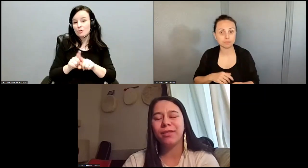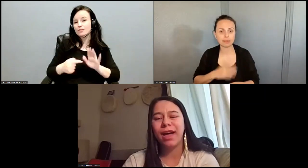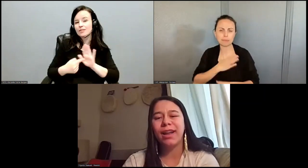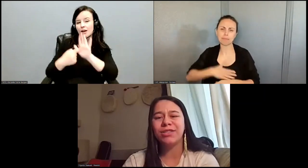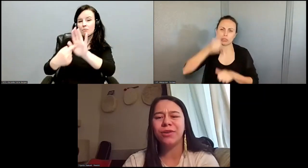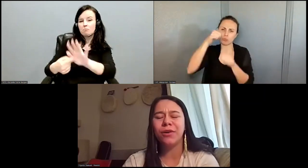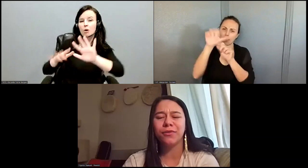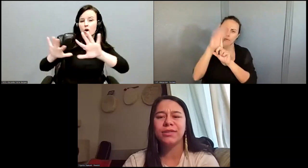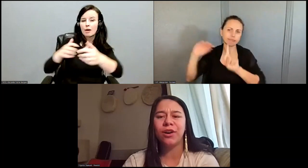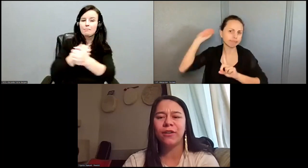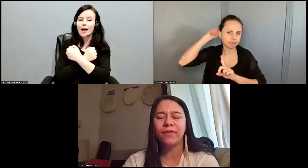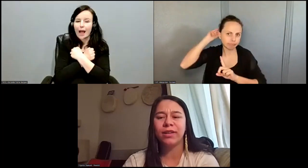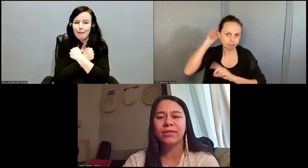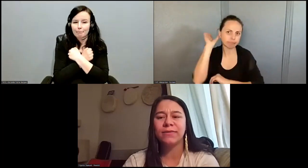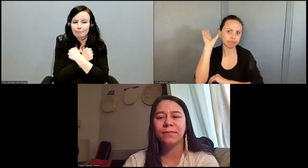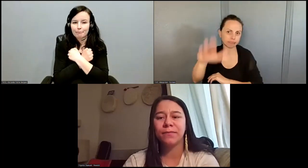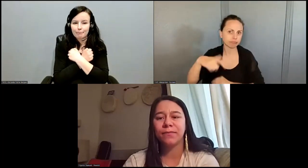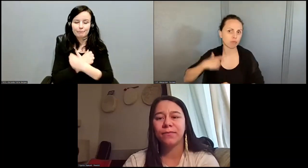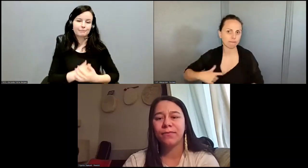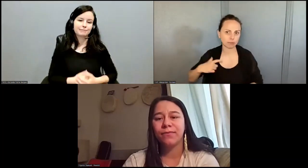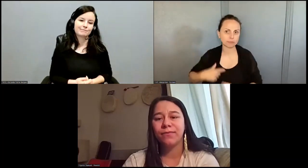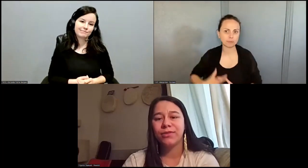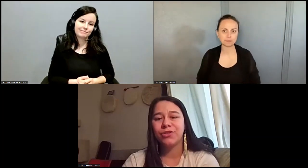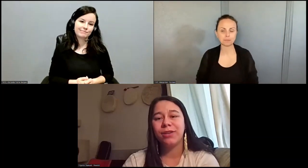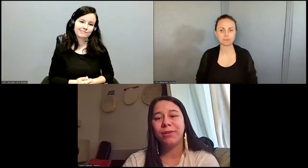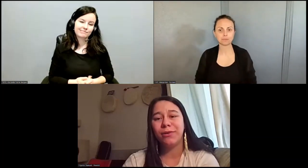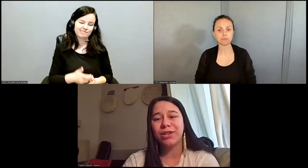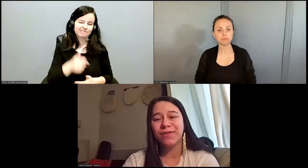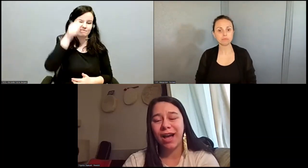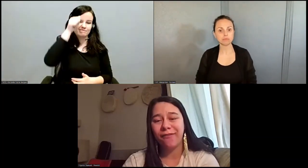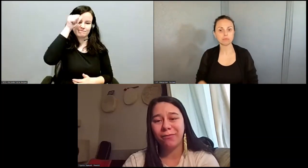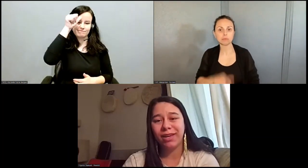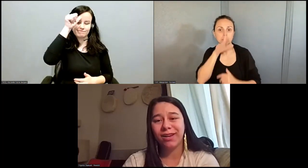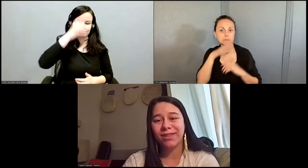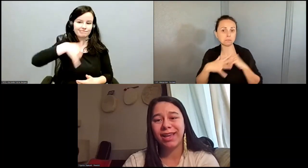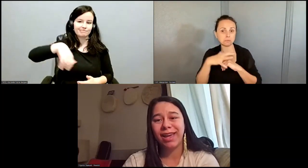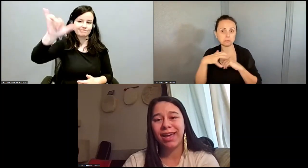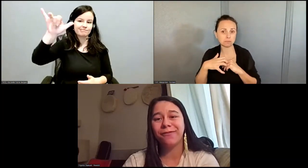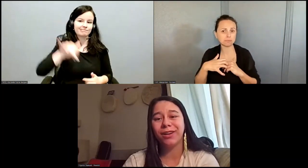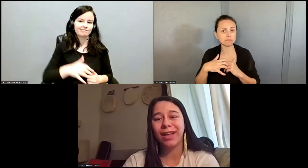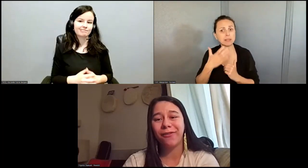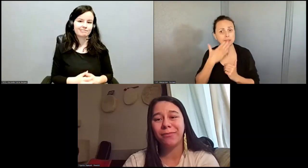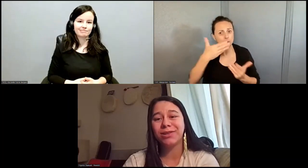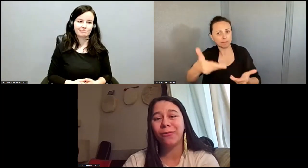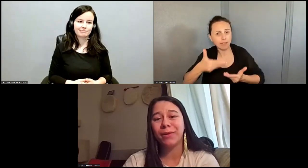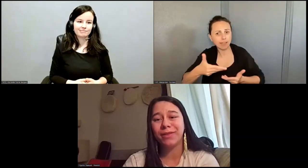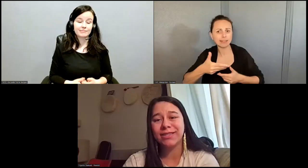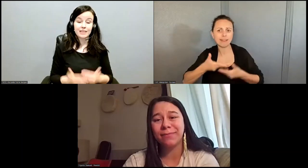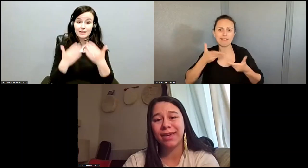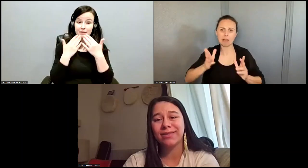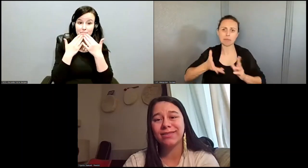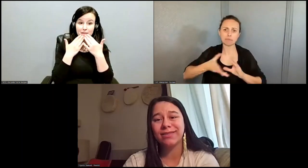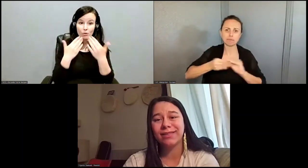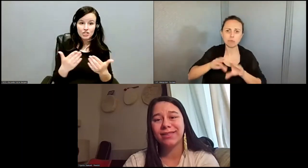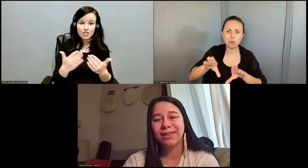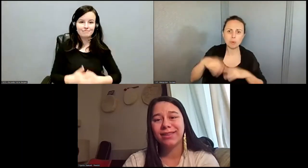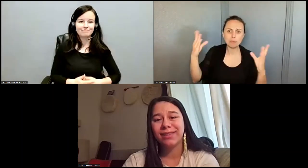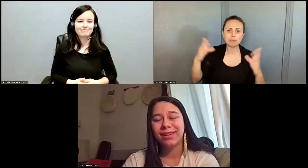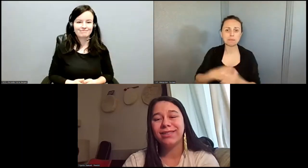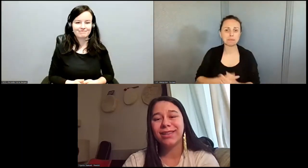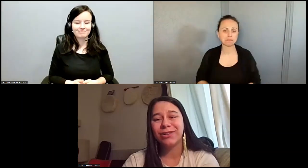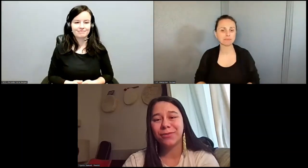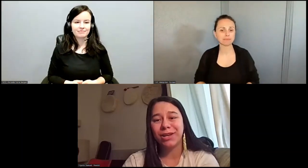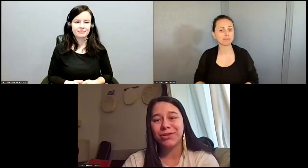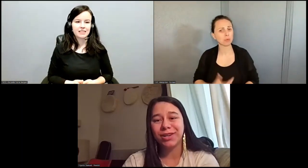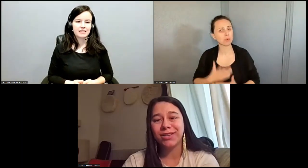Please remember that as you go through this conference. Chimigwech for having me here today and for allowing me to open this space.